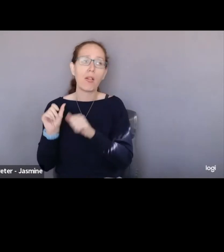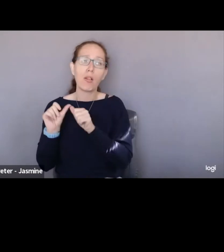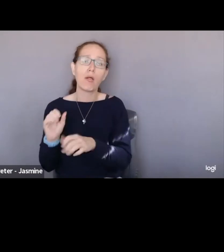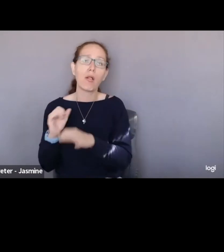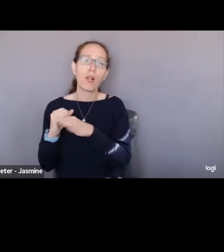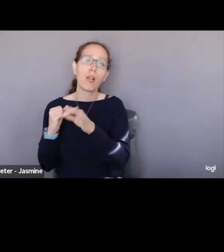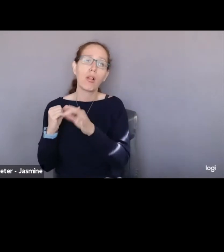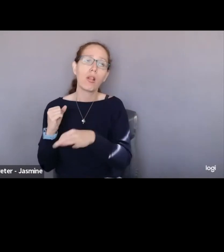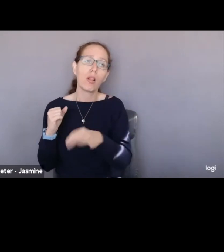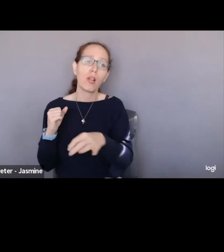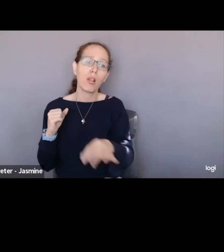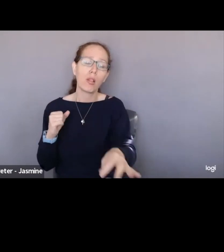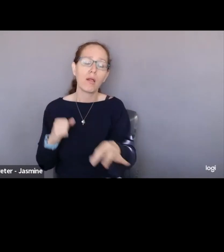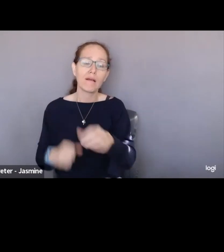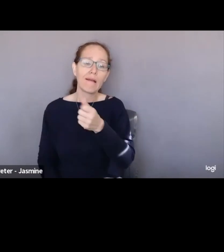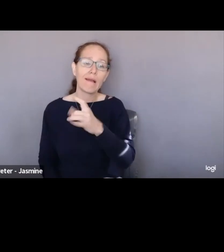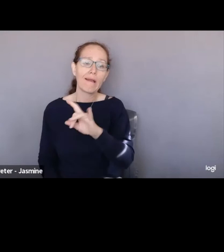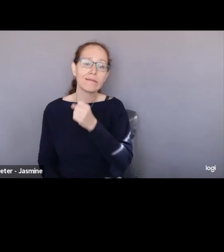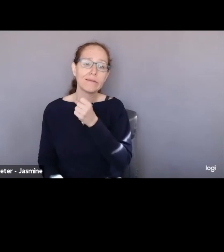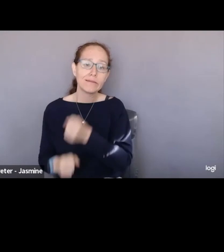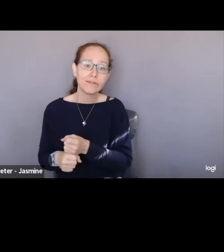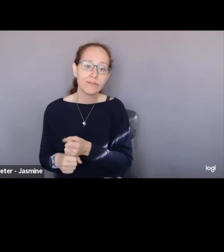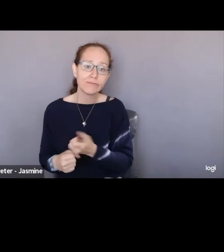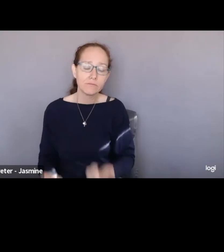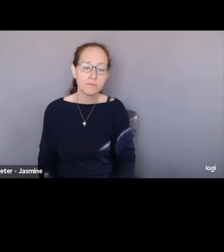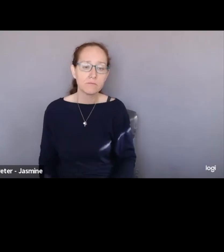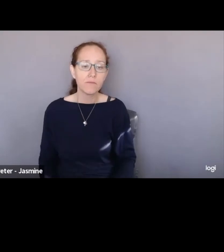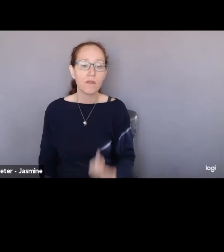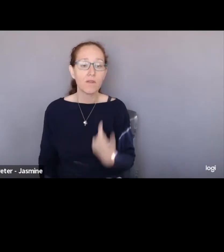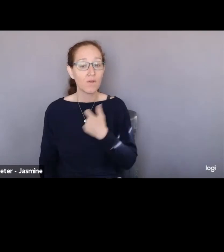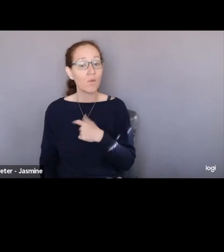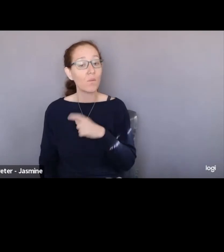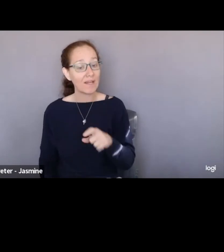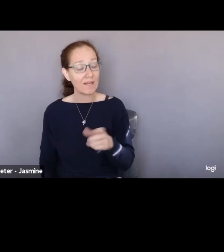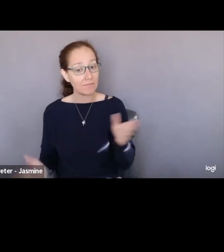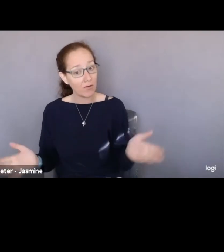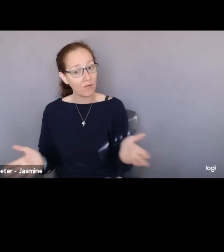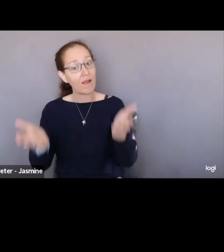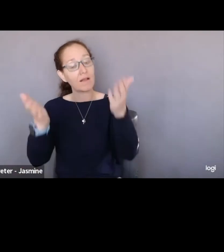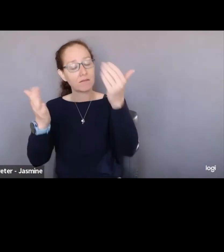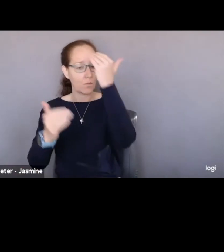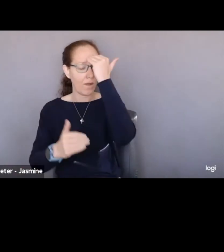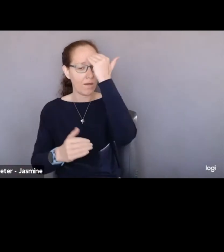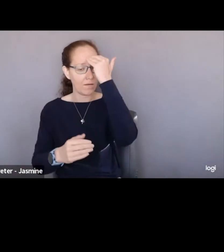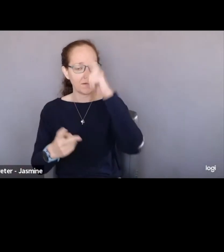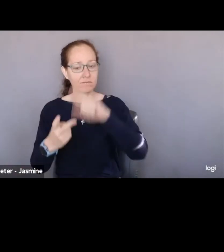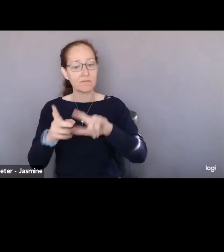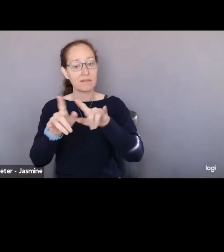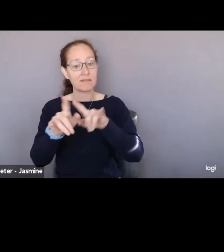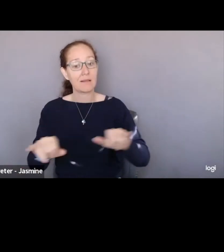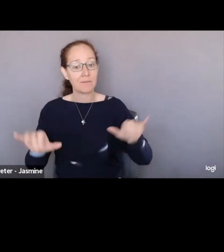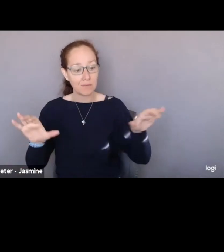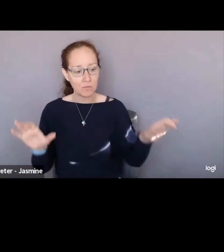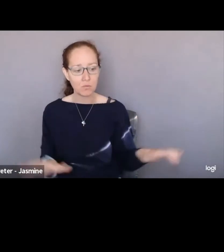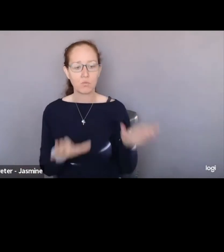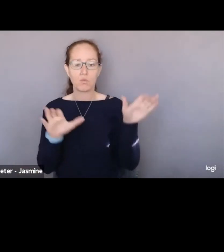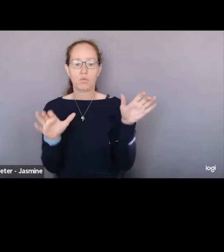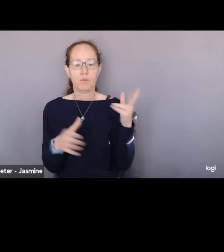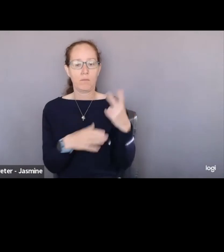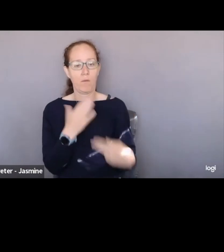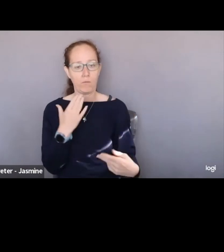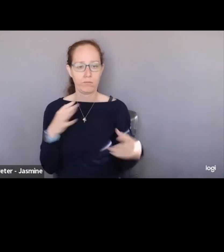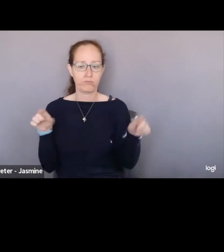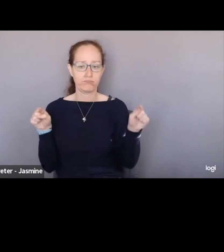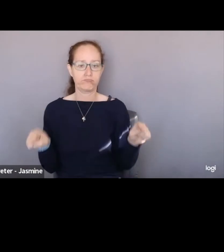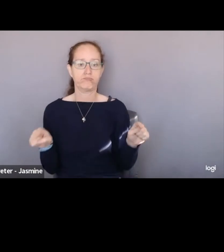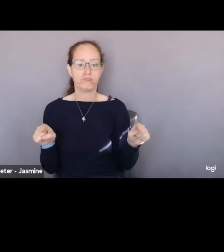raise awareness, right? And we need to raise awareness and concurrently take action. So can we go to the next